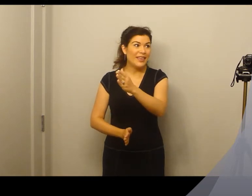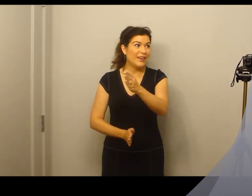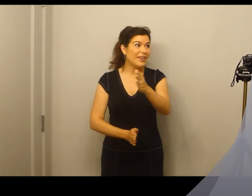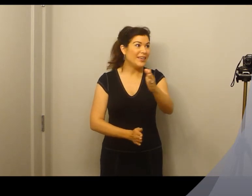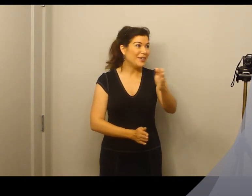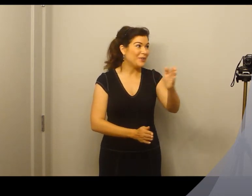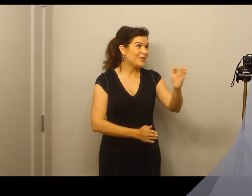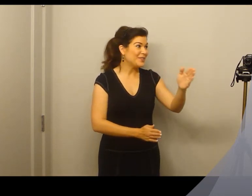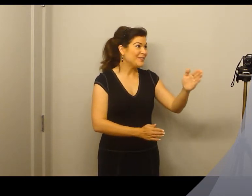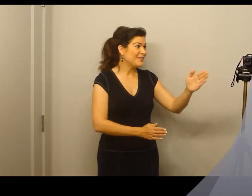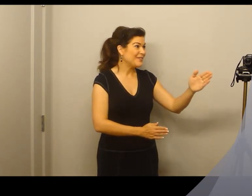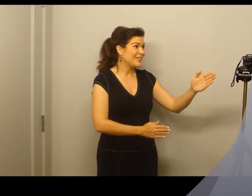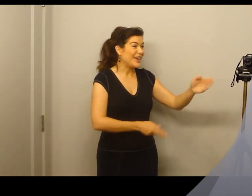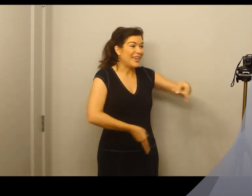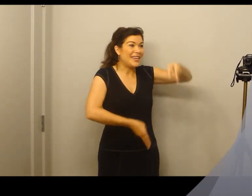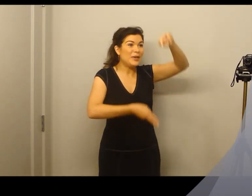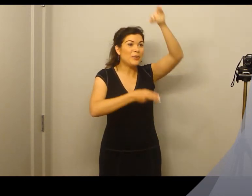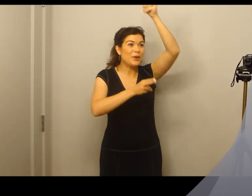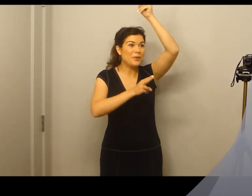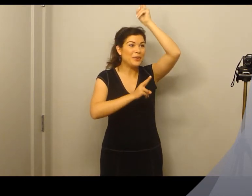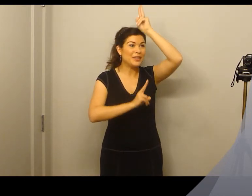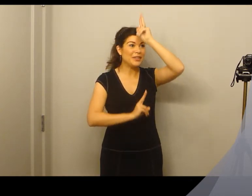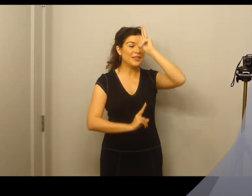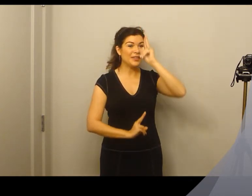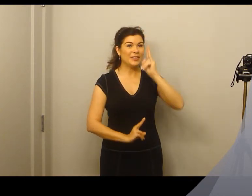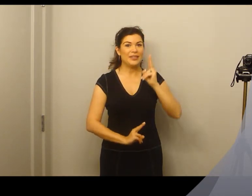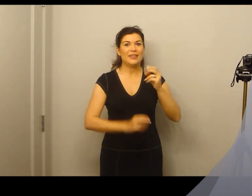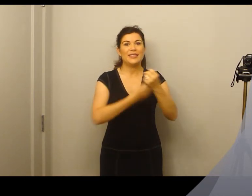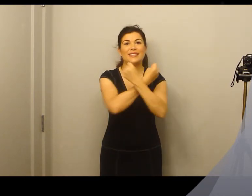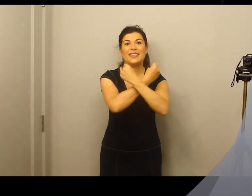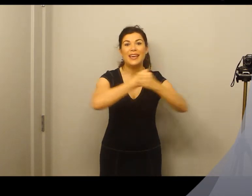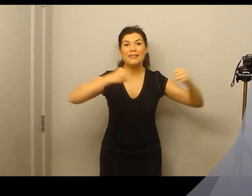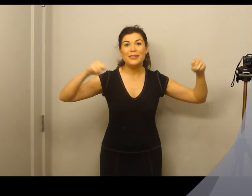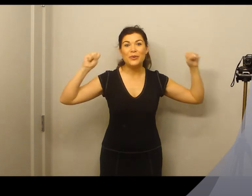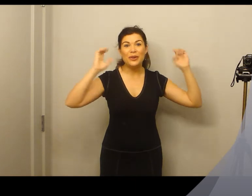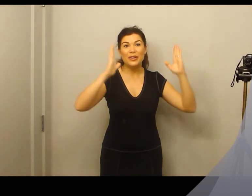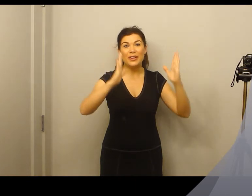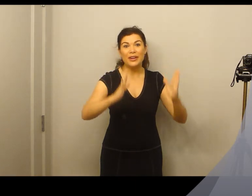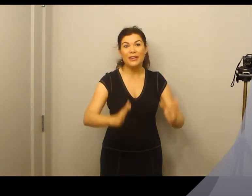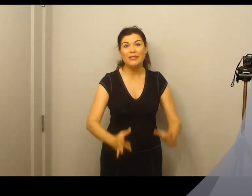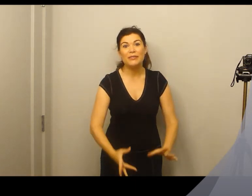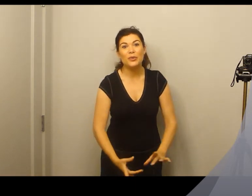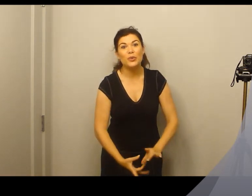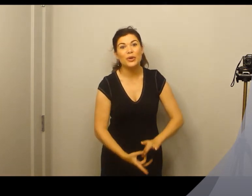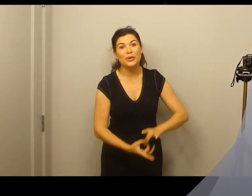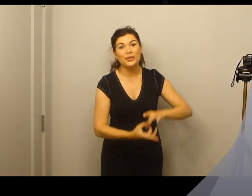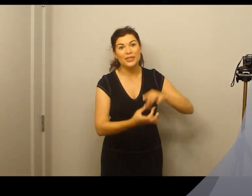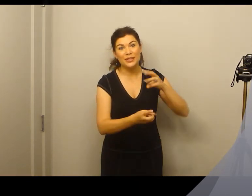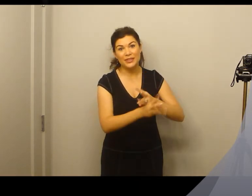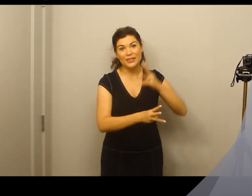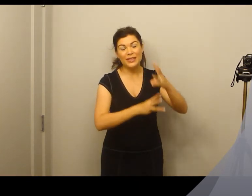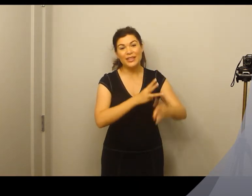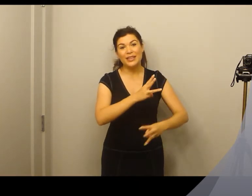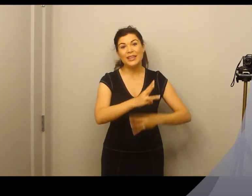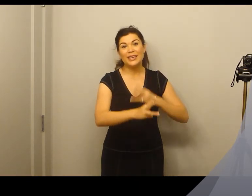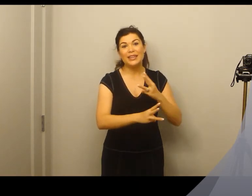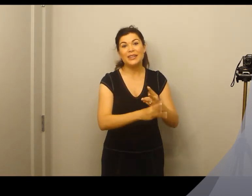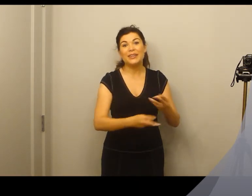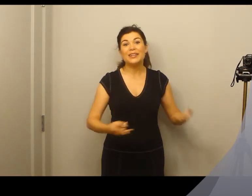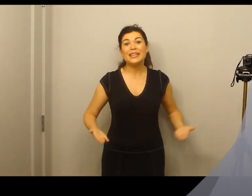There he goes, a hero, the savior of the world. Here